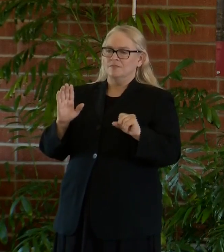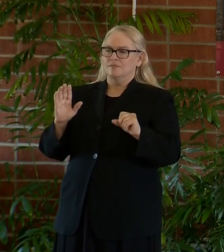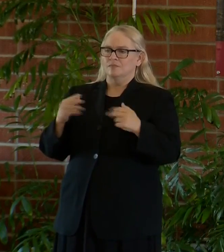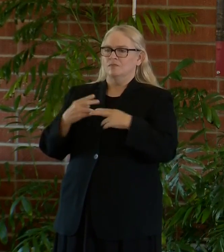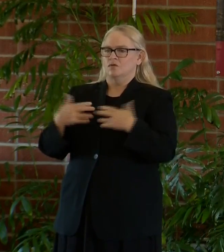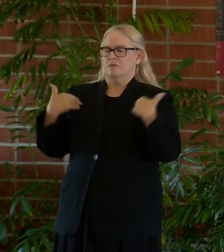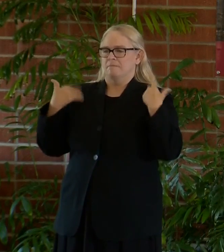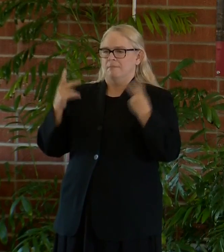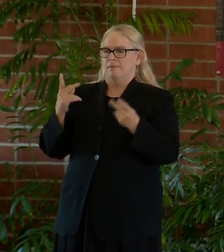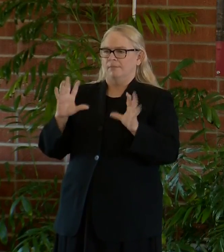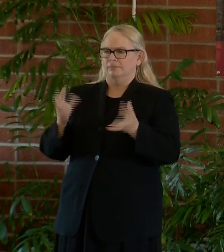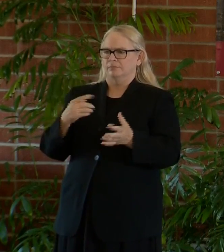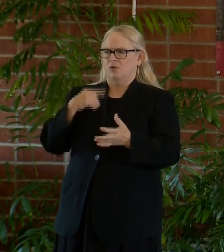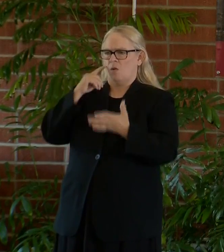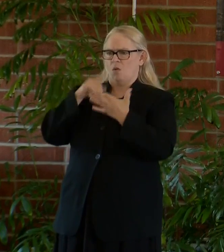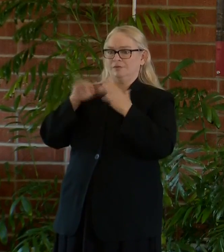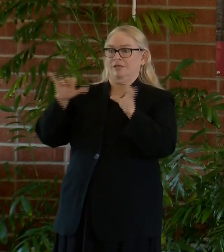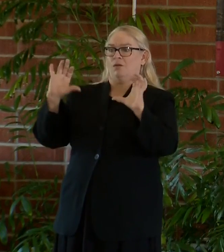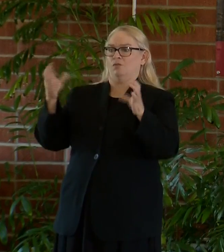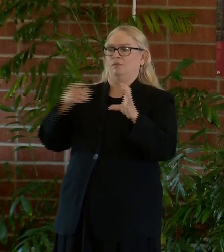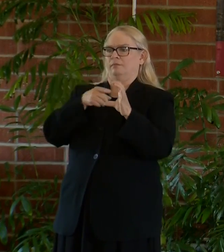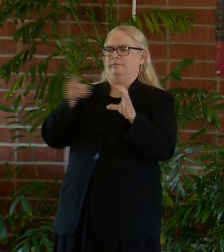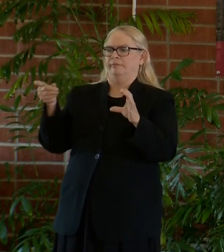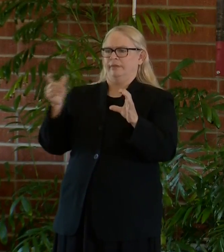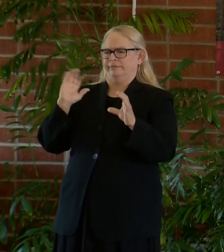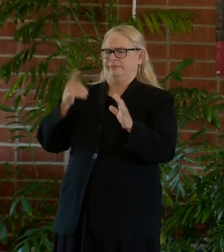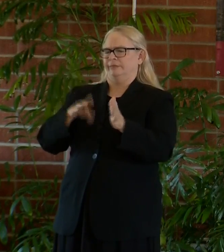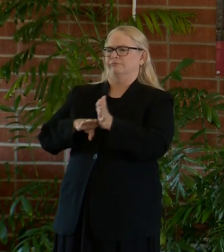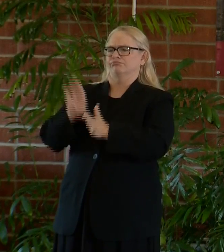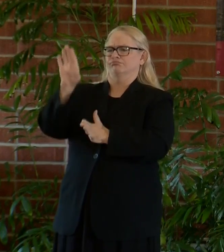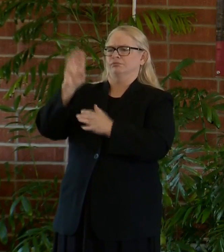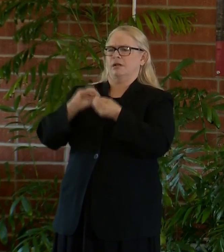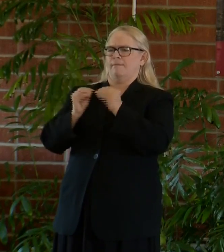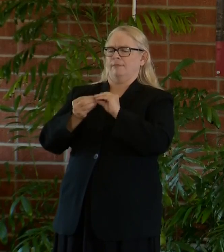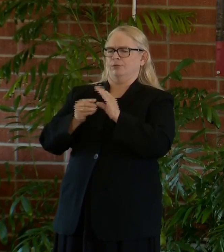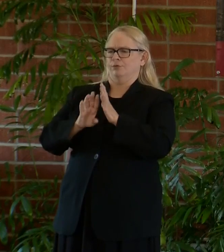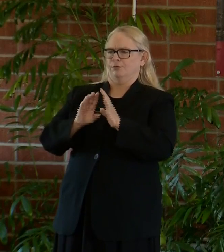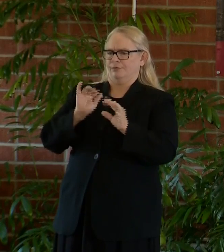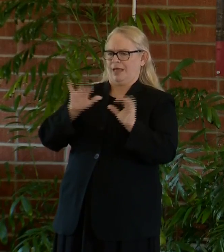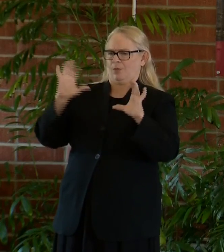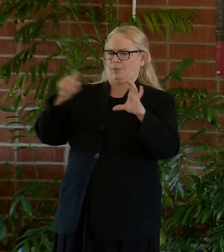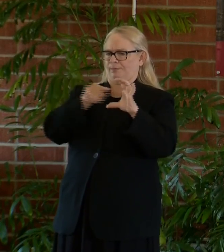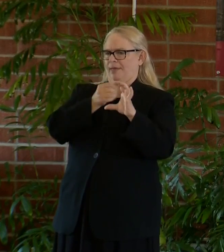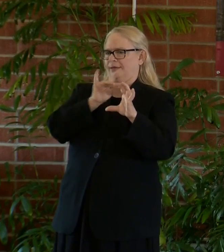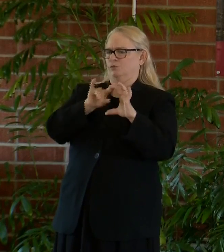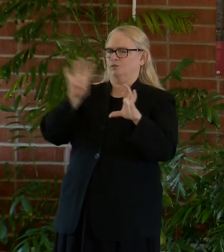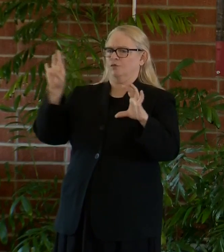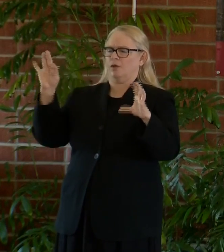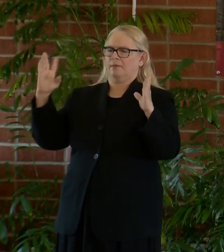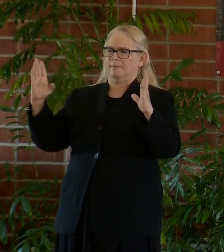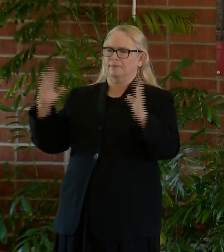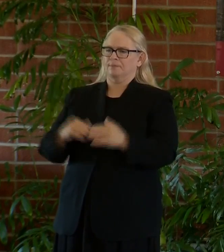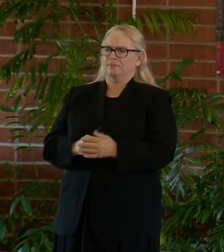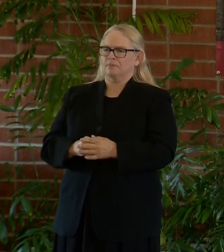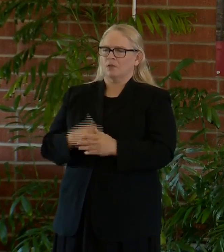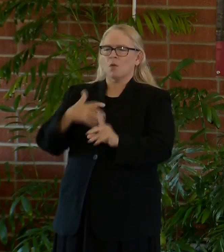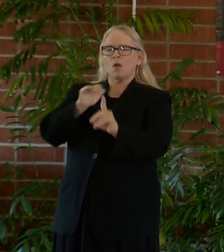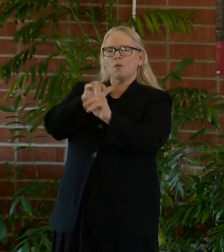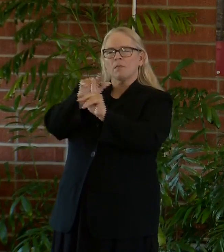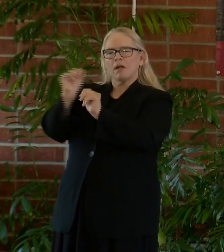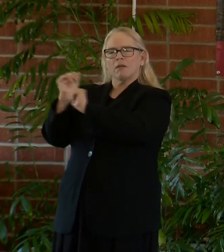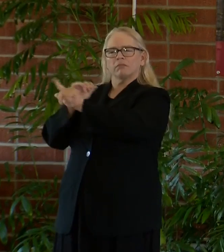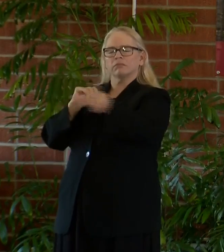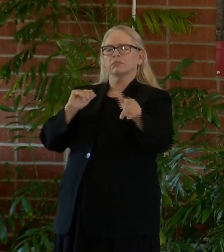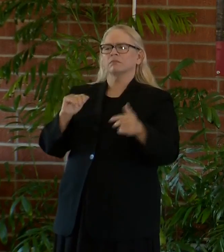of infections and transmissions. And a reminder, before Dr. Gali comes up, as always, of the power and potency of